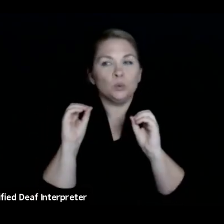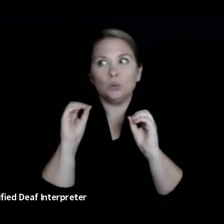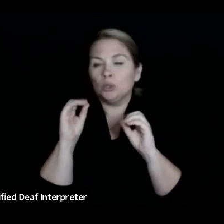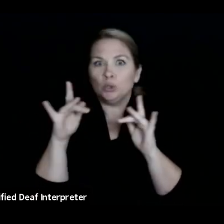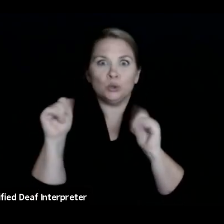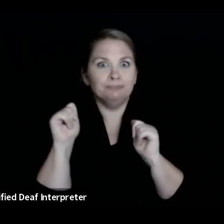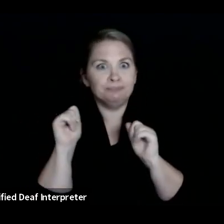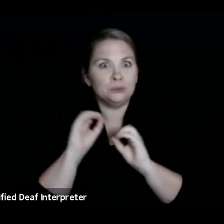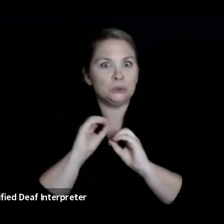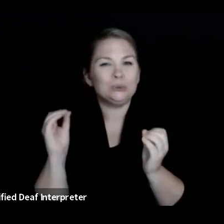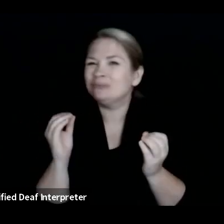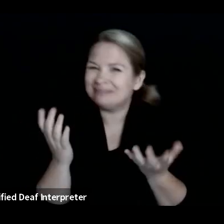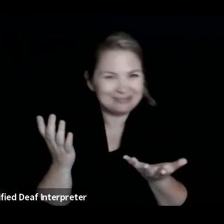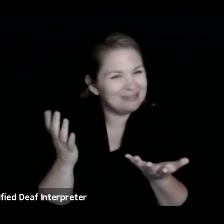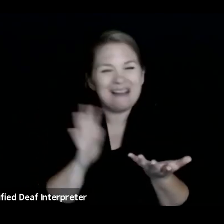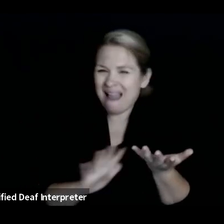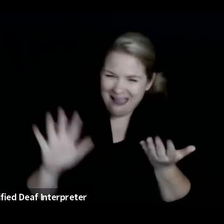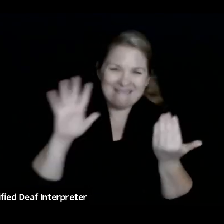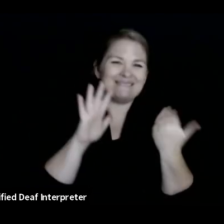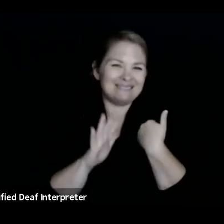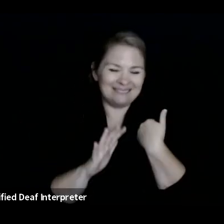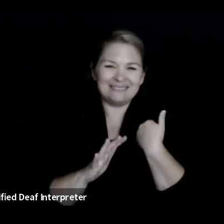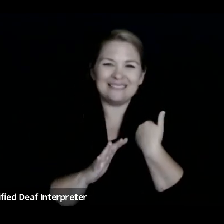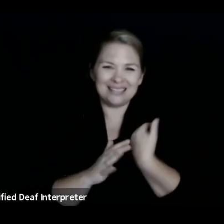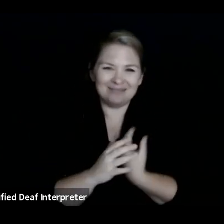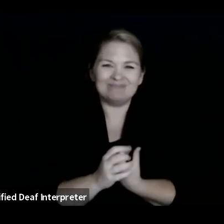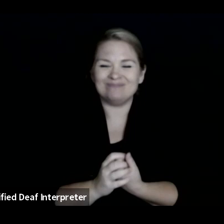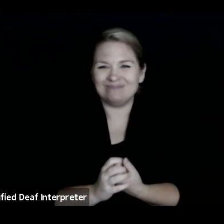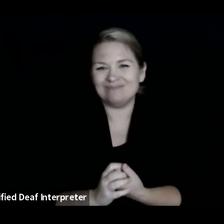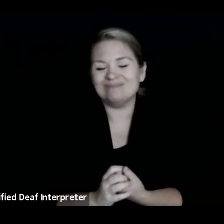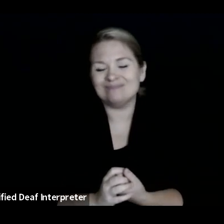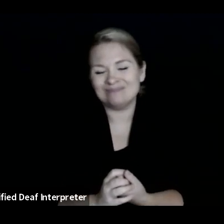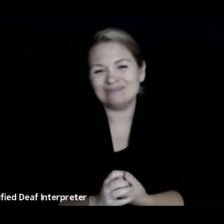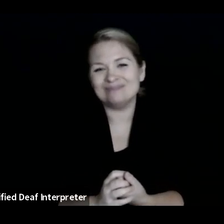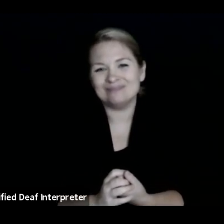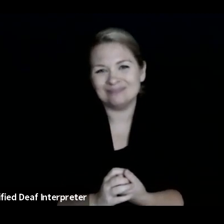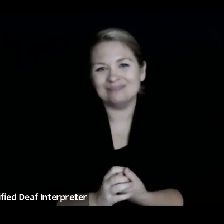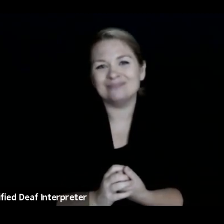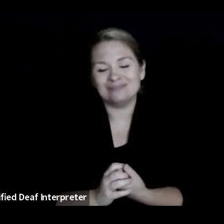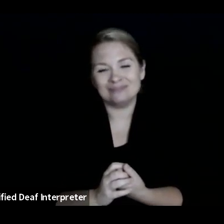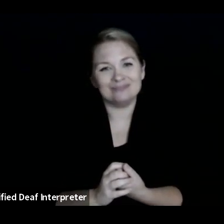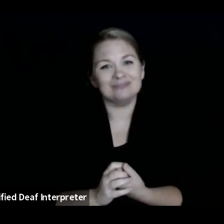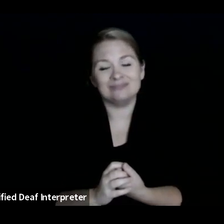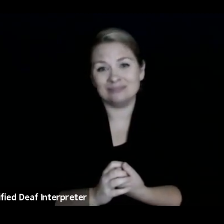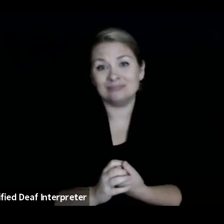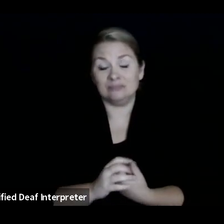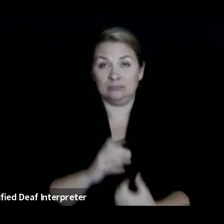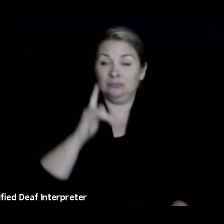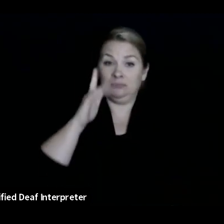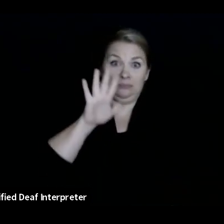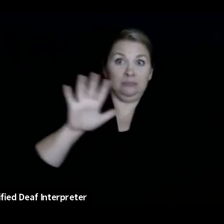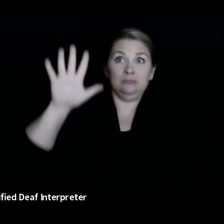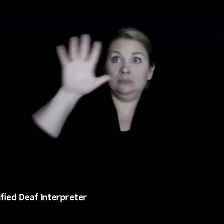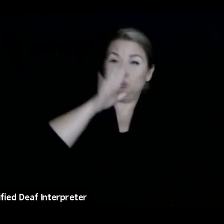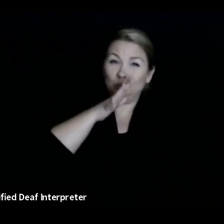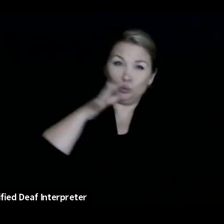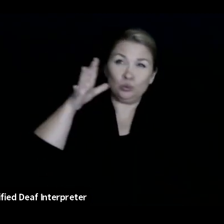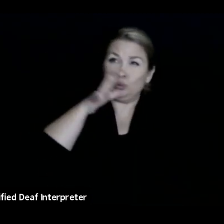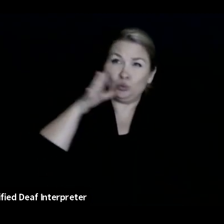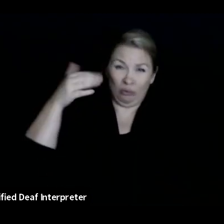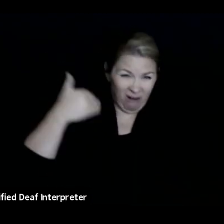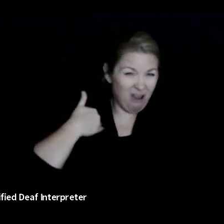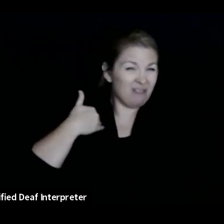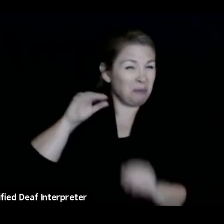are seeing, high incidence levels because of community outbreaks and things like that. So I just want